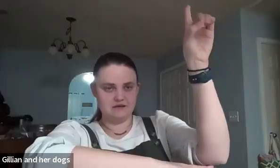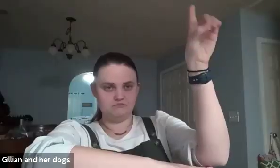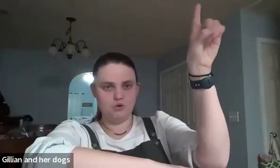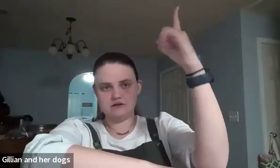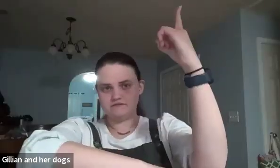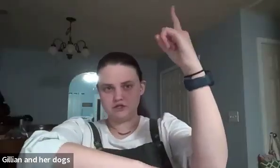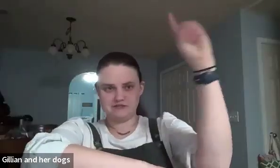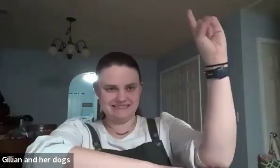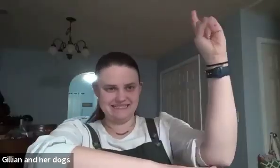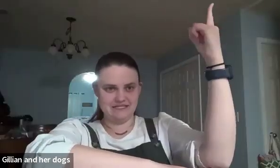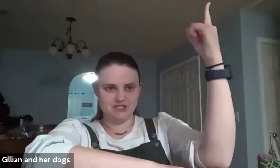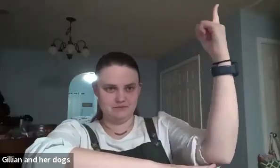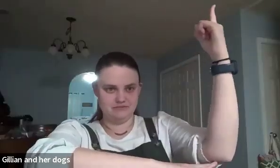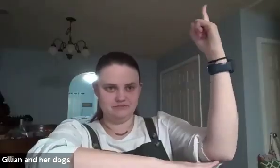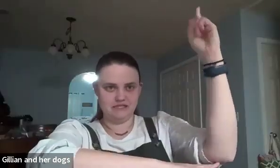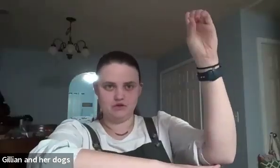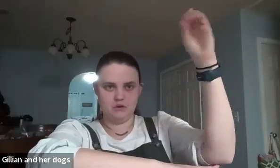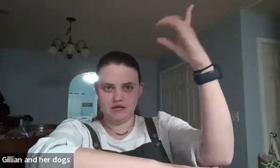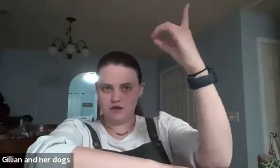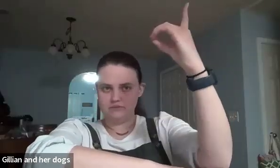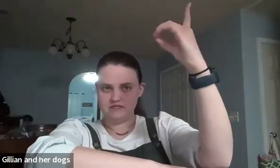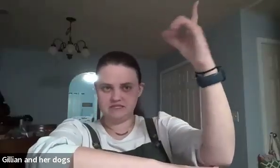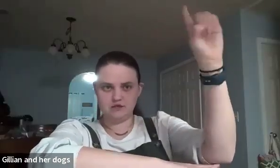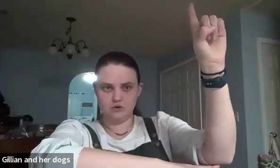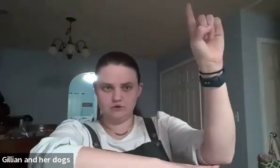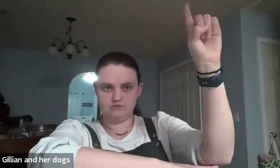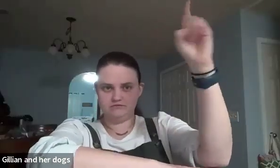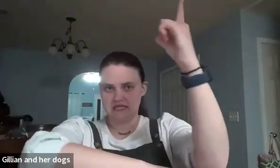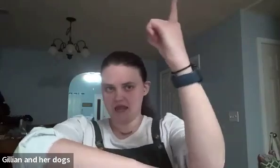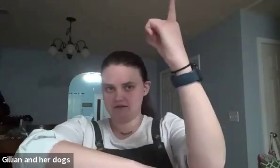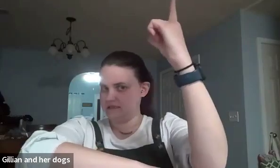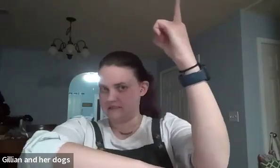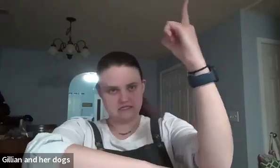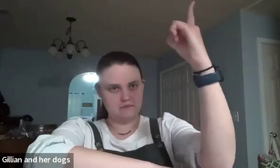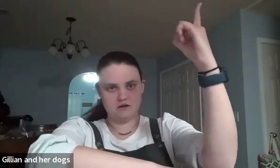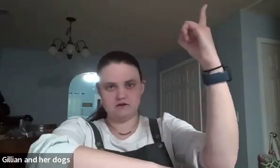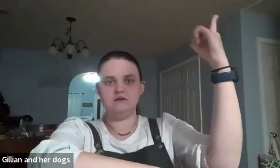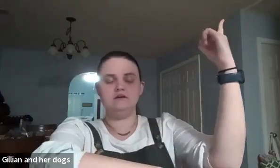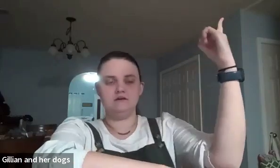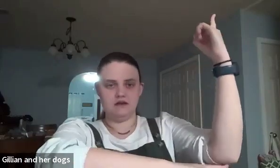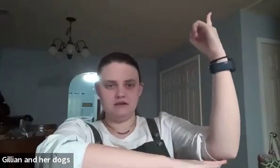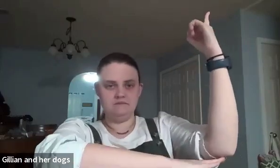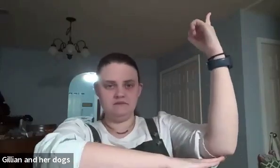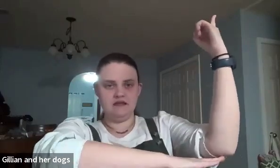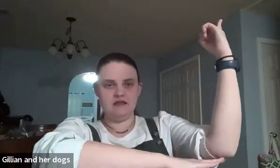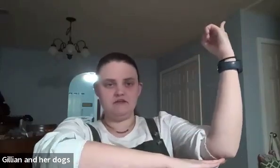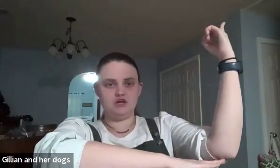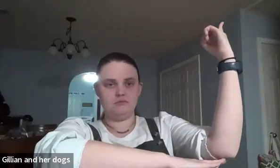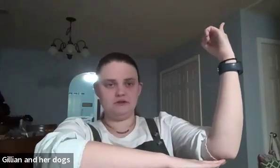of pointer finger D shape. Either way, open D or flat, it does not matter. Okay? And then you're going to bring